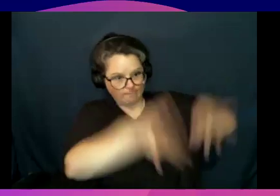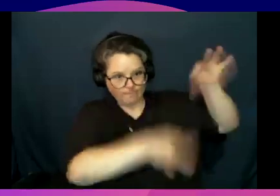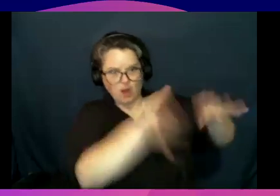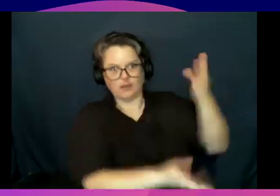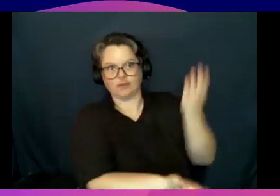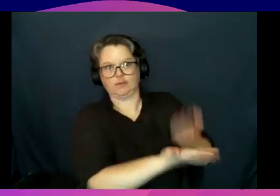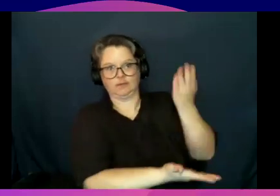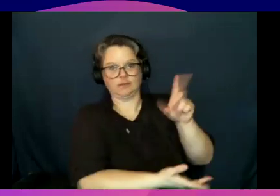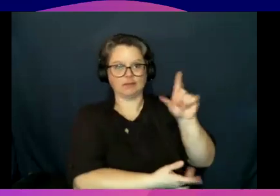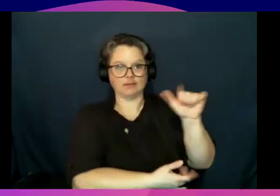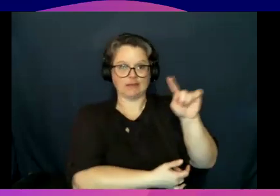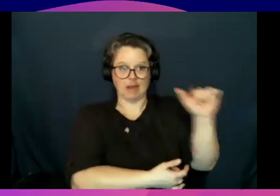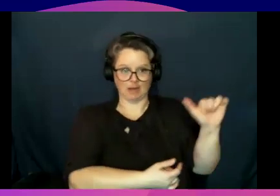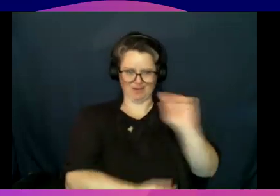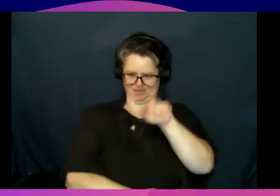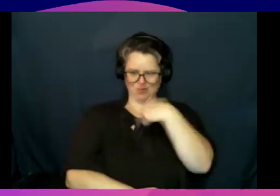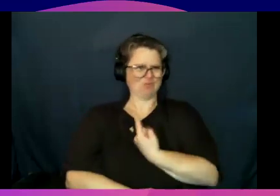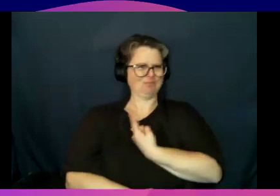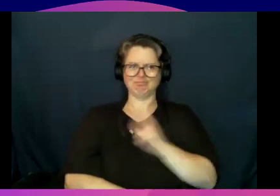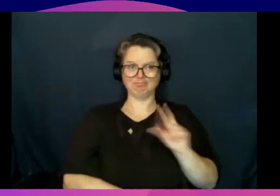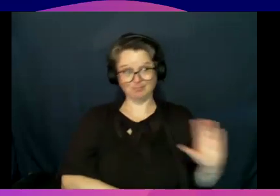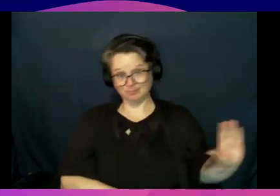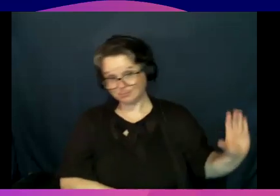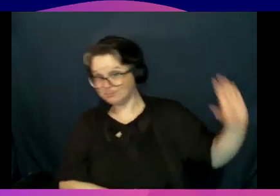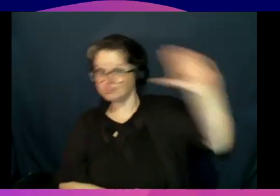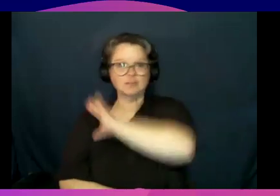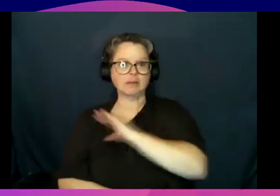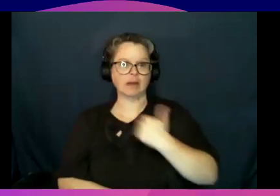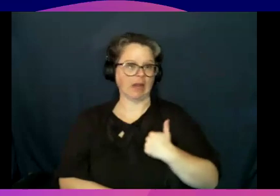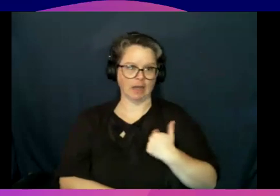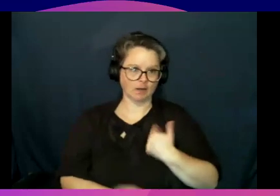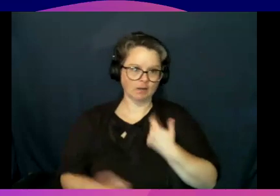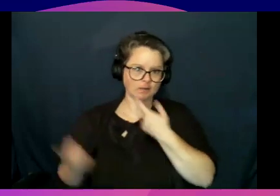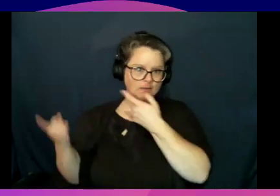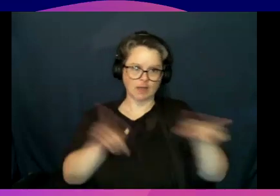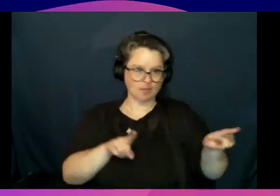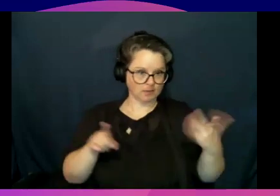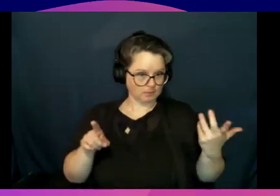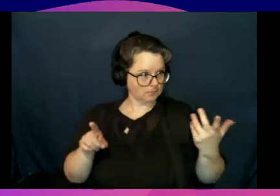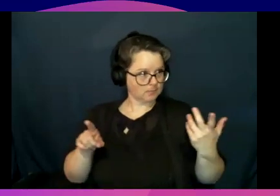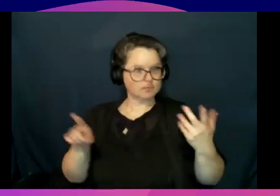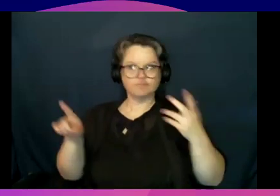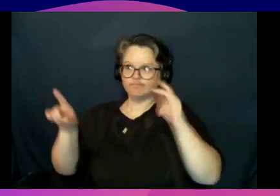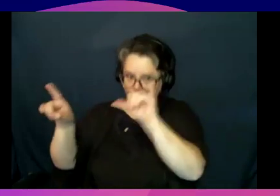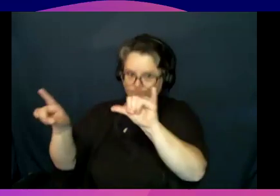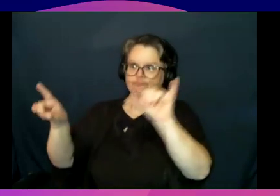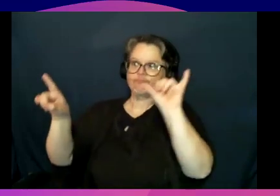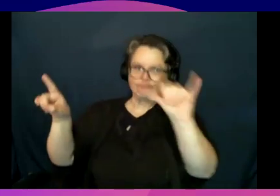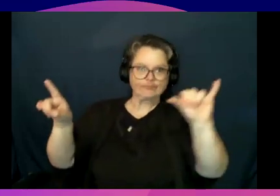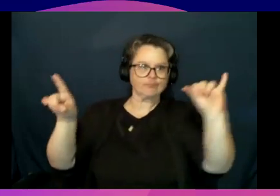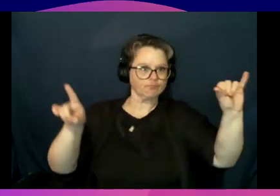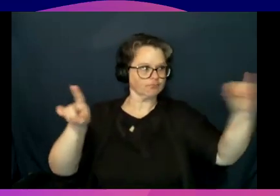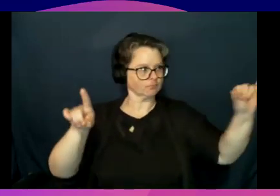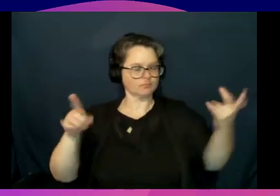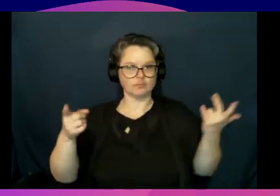data nationally, what is happening nationally, and this is how it's showing up here. On our team, we